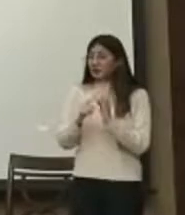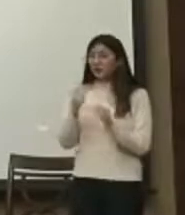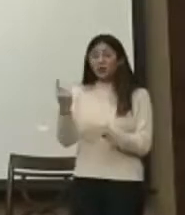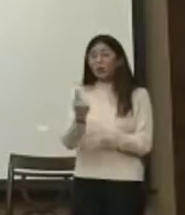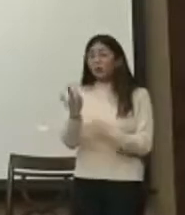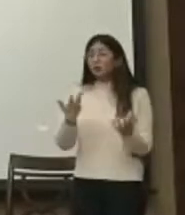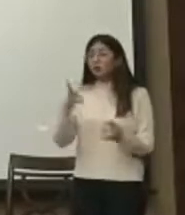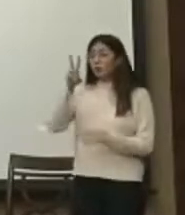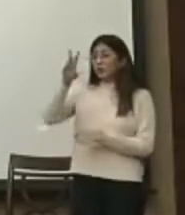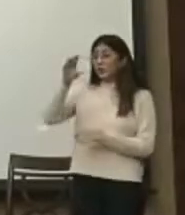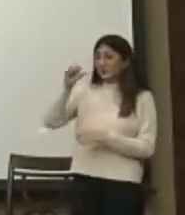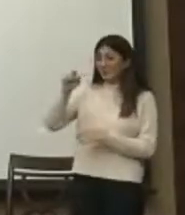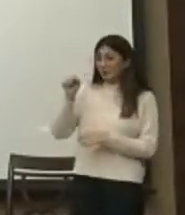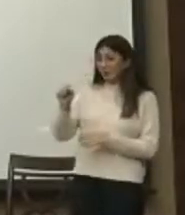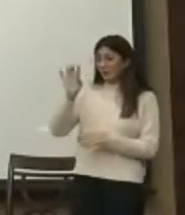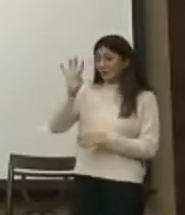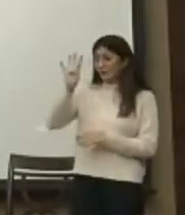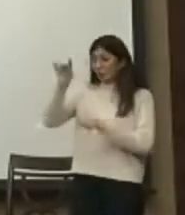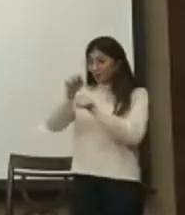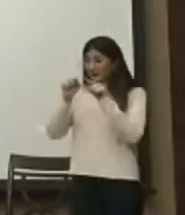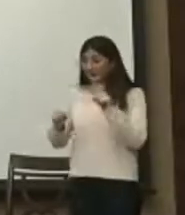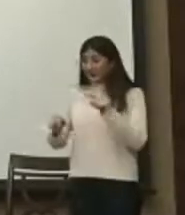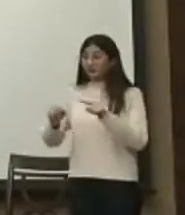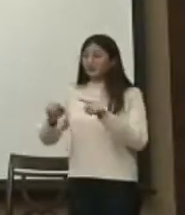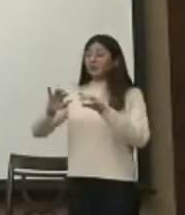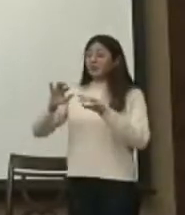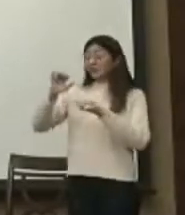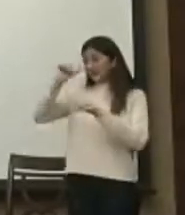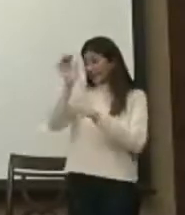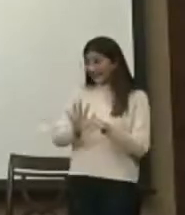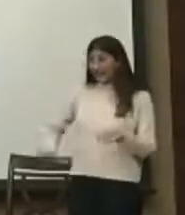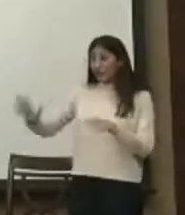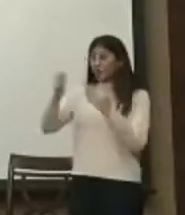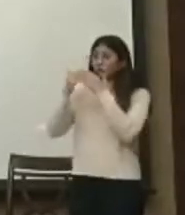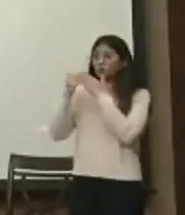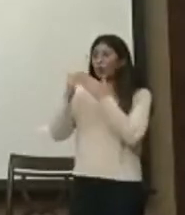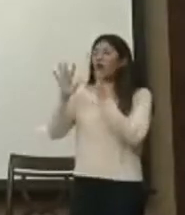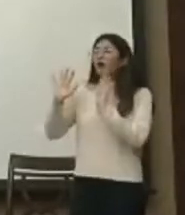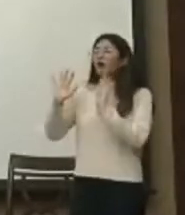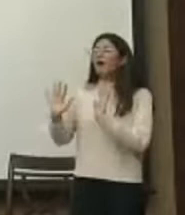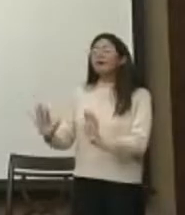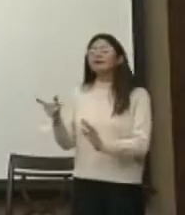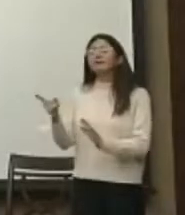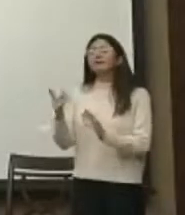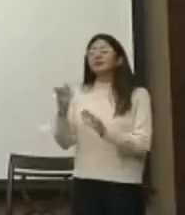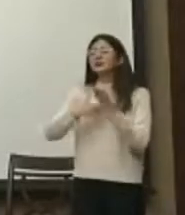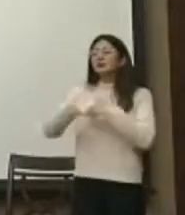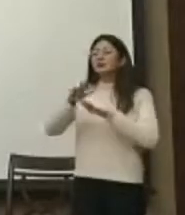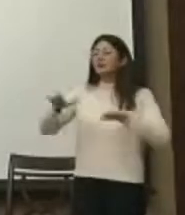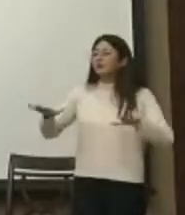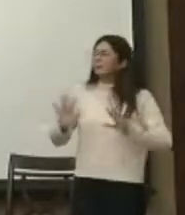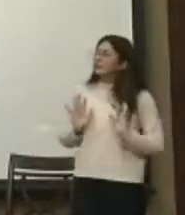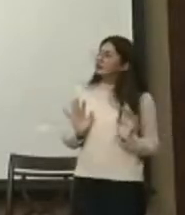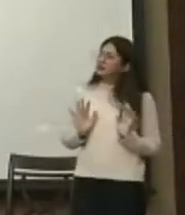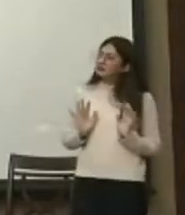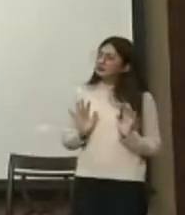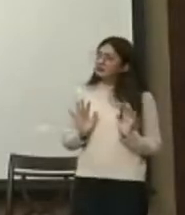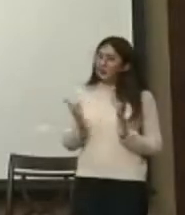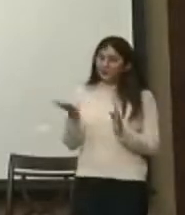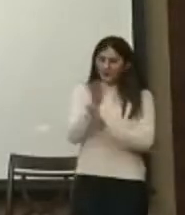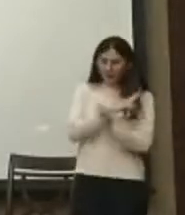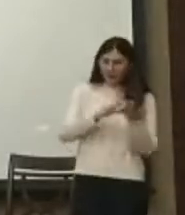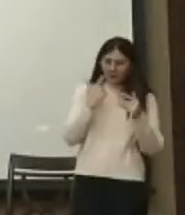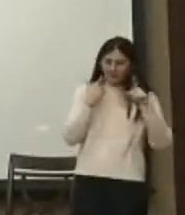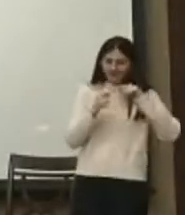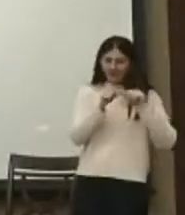29.4% of the schools across the country had children with disabilities enrolled. And of course, Mr. Mittal spoke about this, so